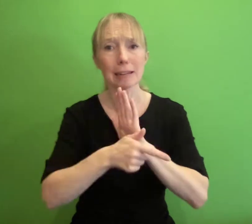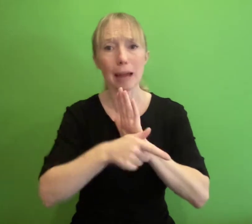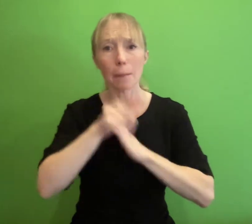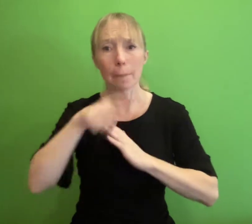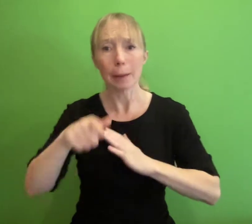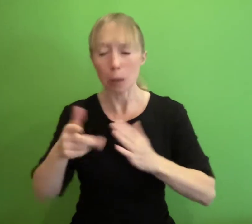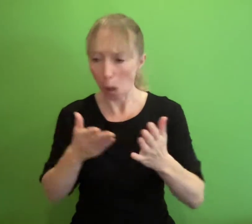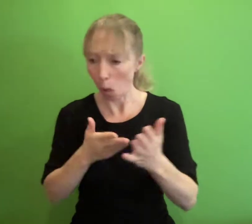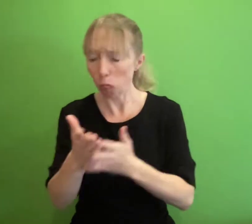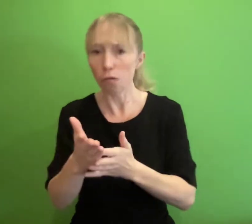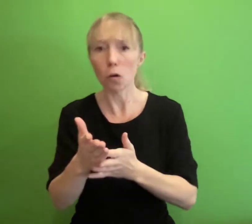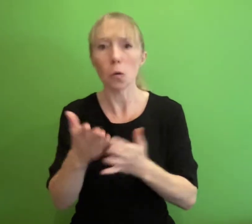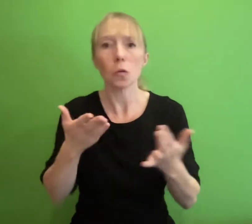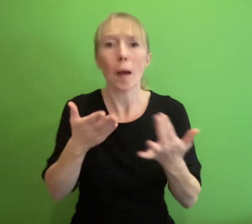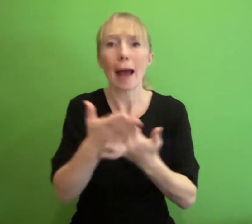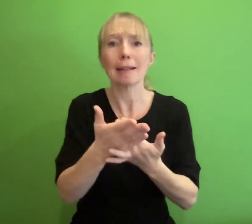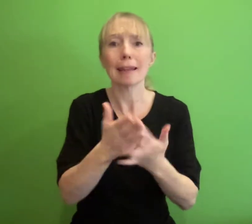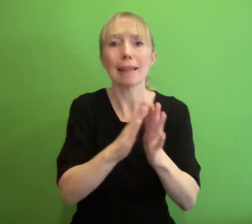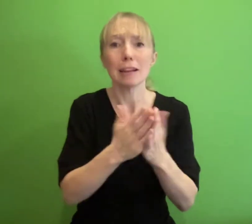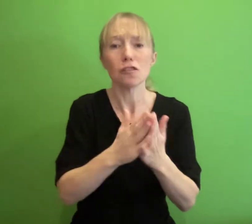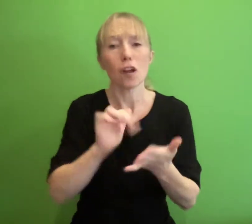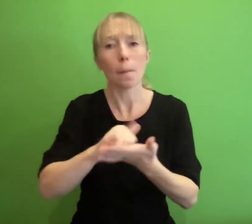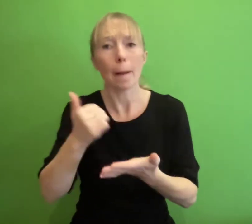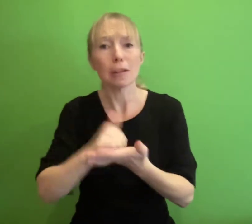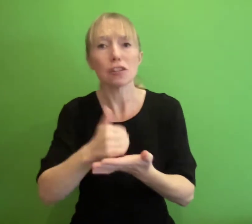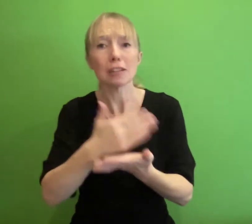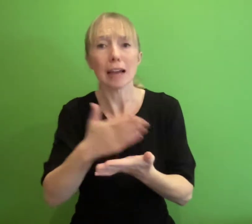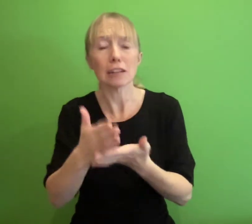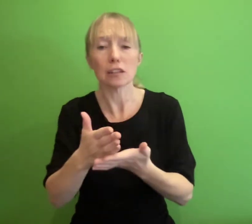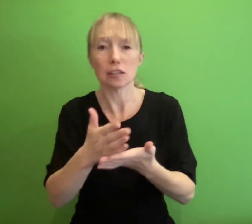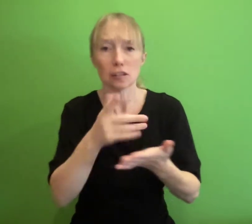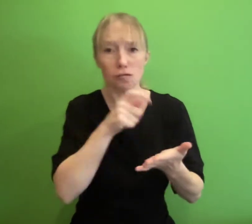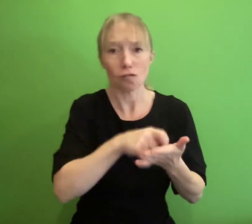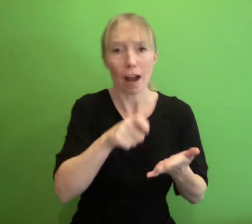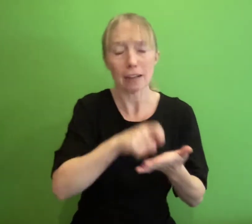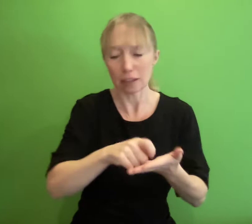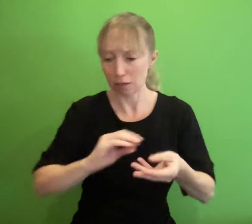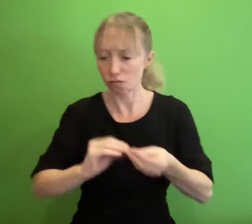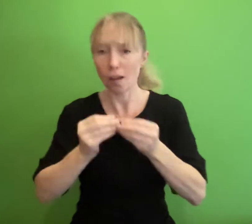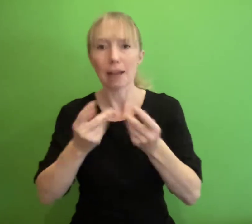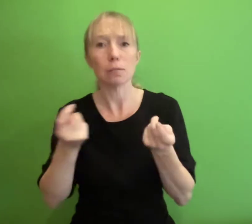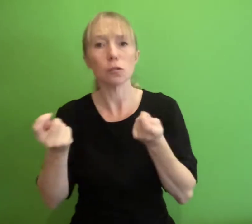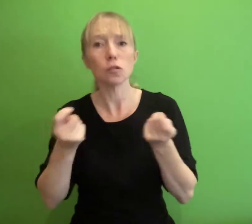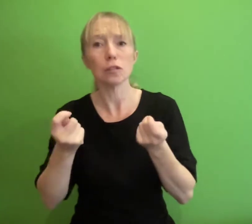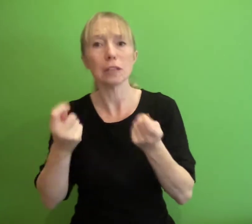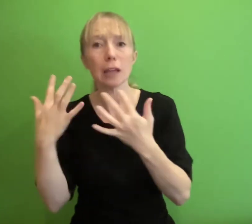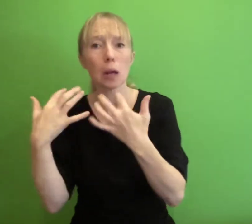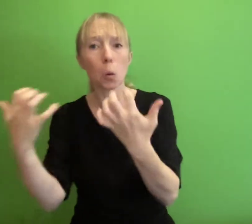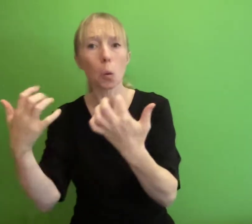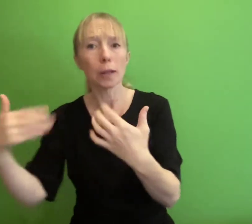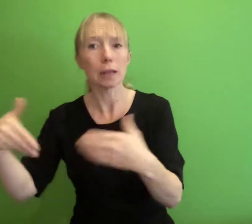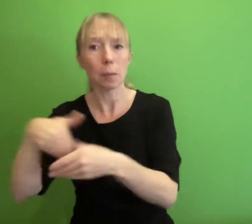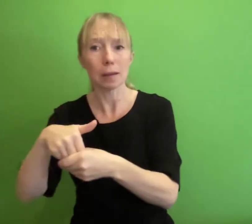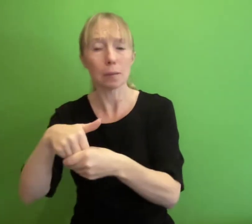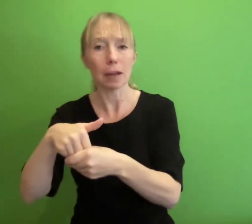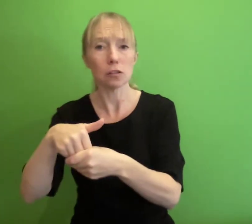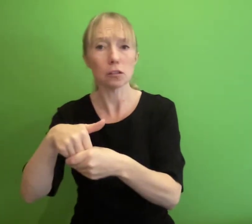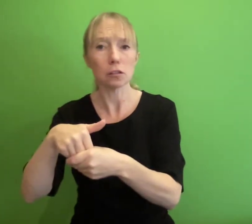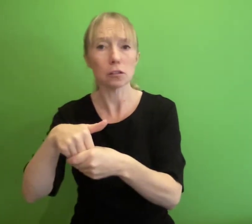and publishing sectors as writers, creative producers, and audience members. It reports on the